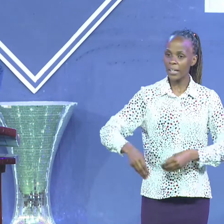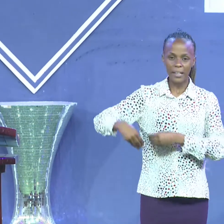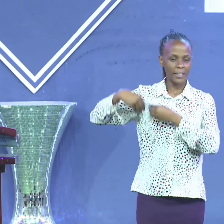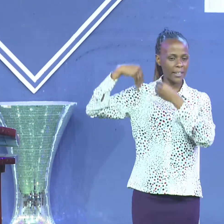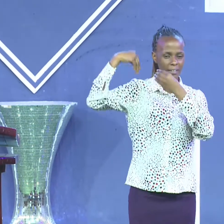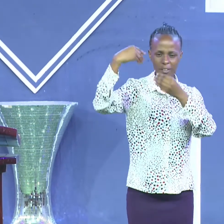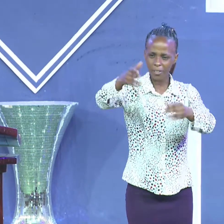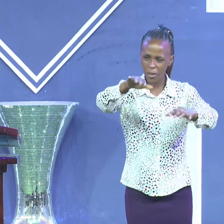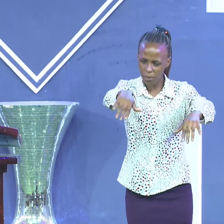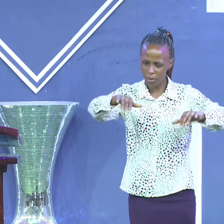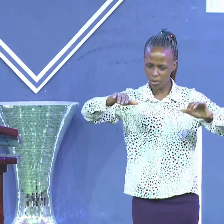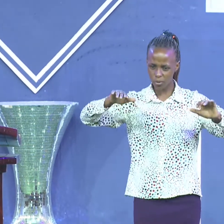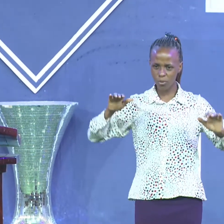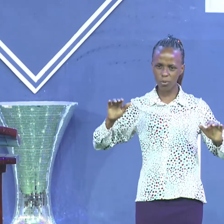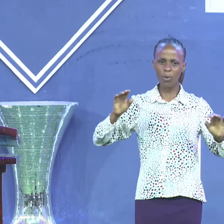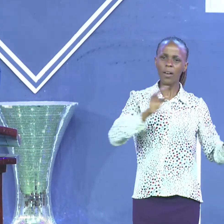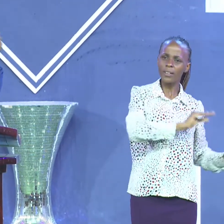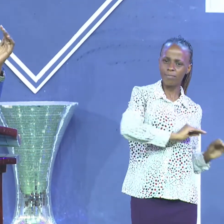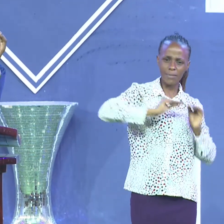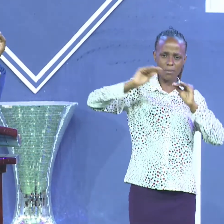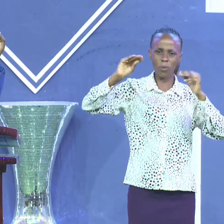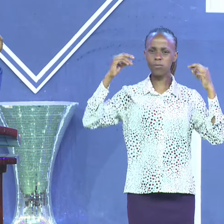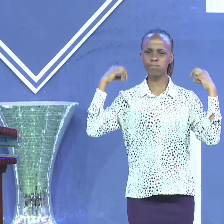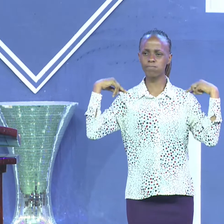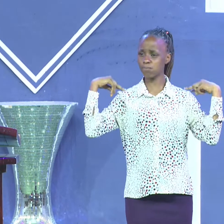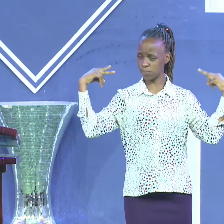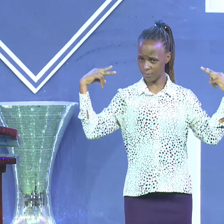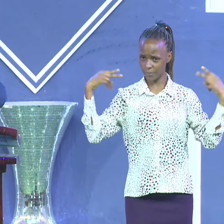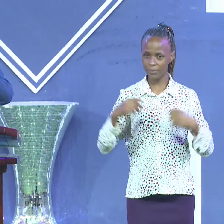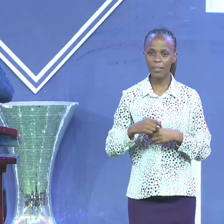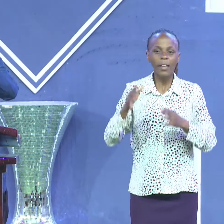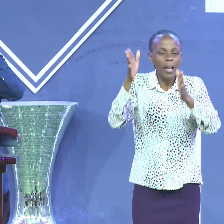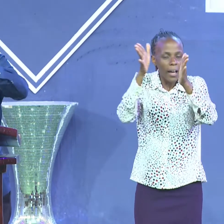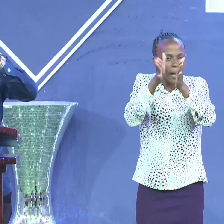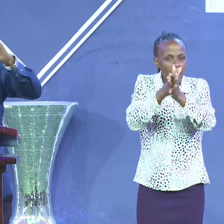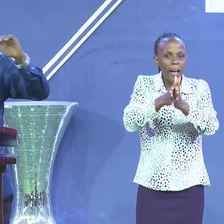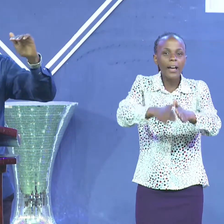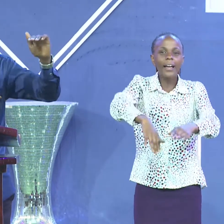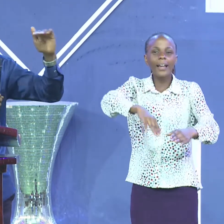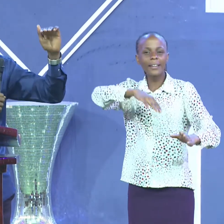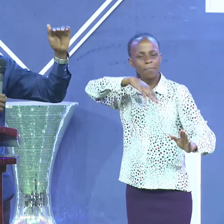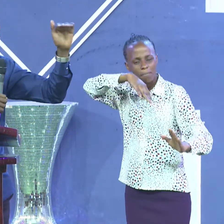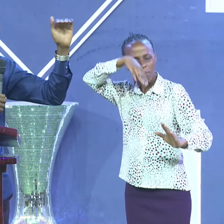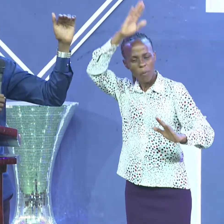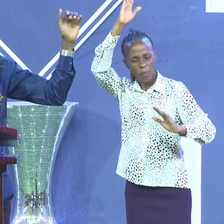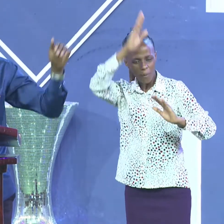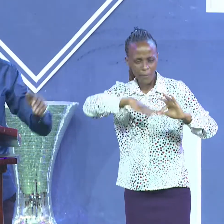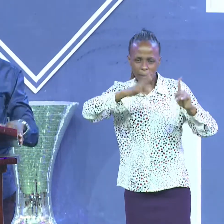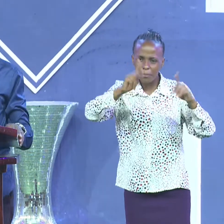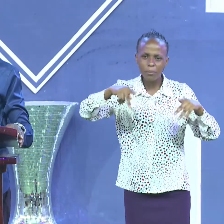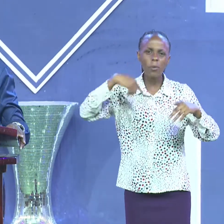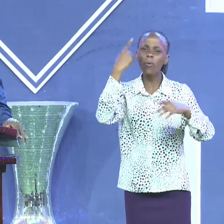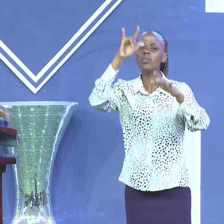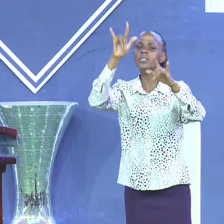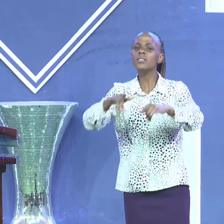entebe ye. His seat was exalted. His level was exalted. And he was much more prominent than all the other kings in